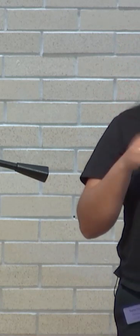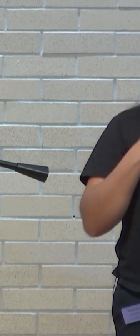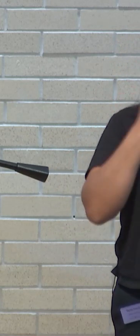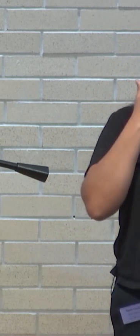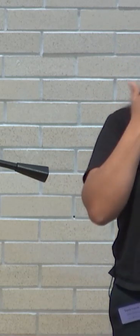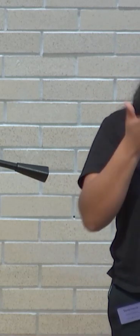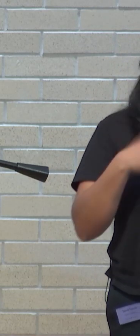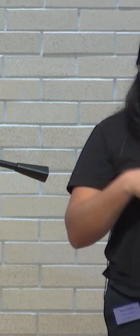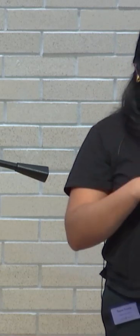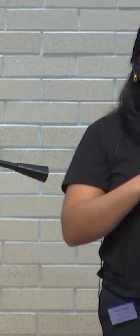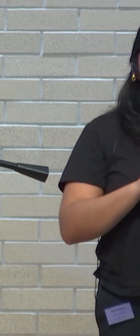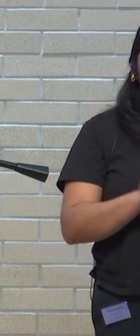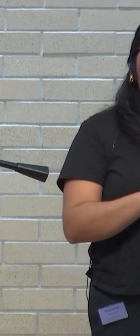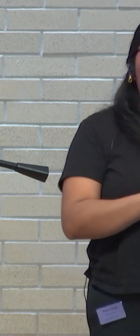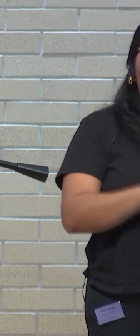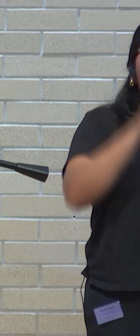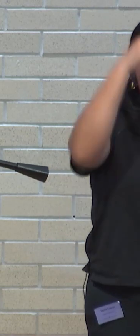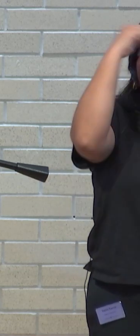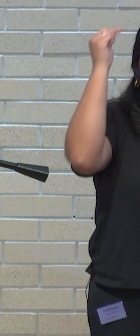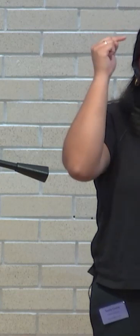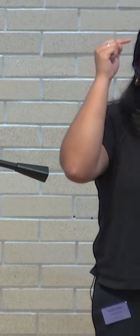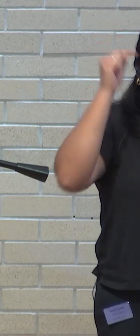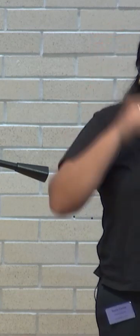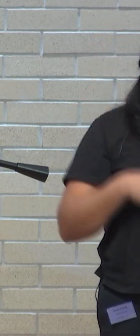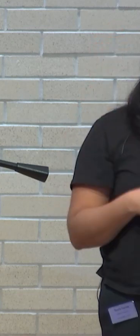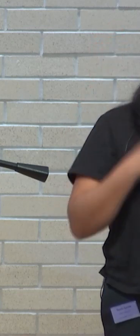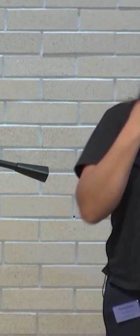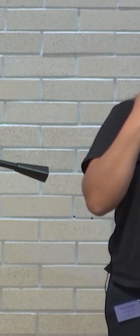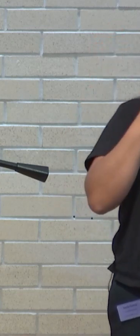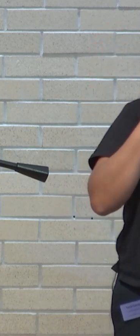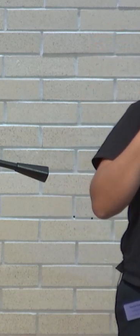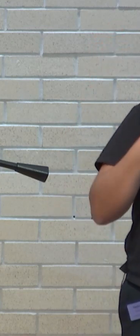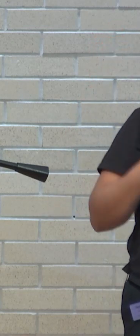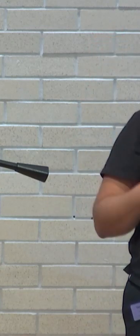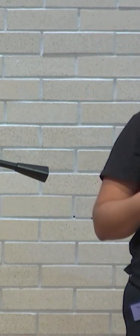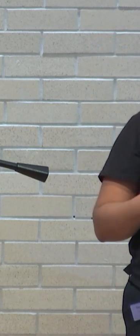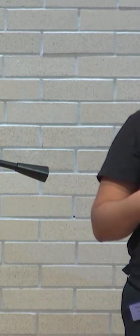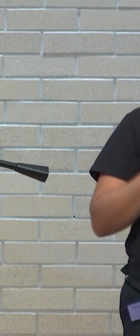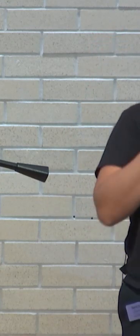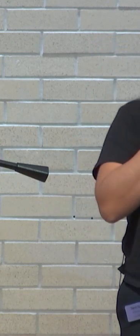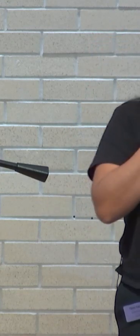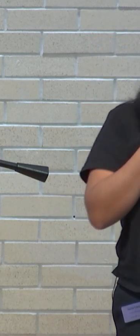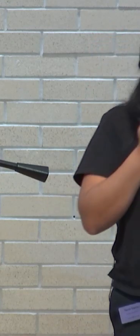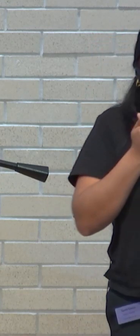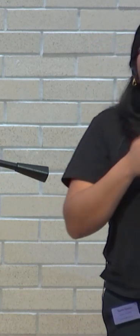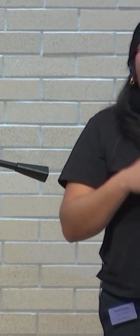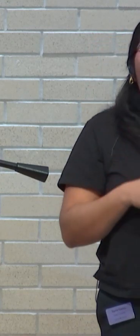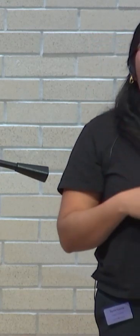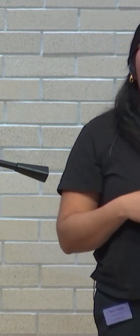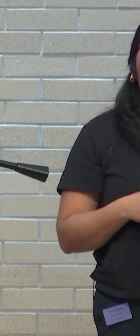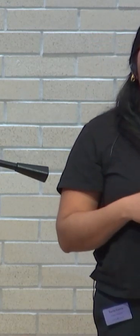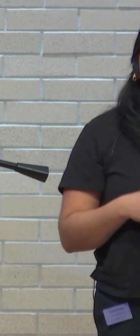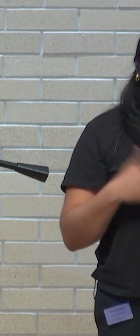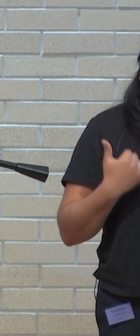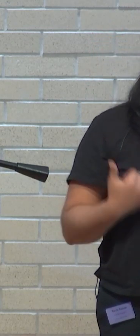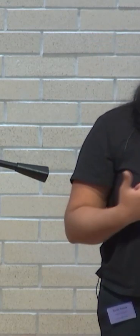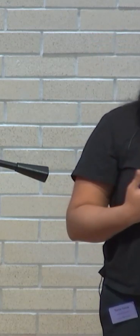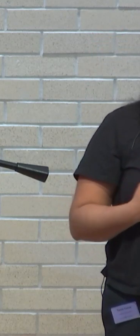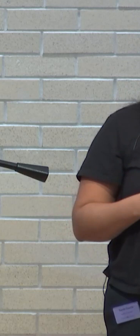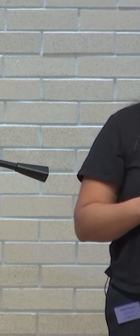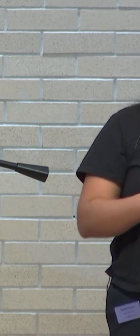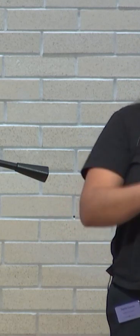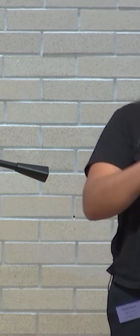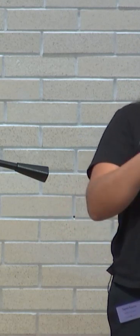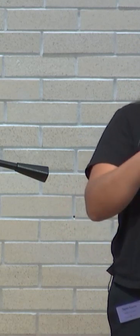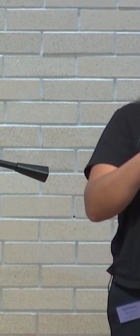We need people we can go to talk, cry, and even open up their arms to us to let us know that this is a place for us. Maybe if that would